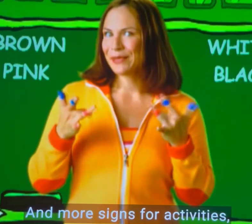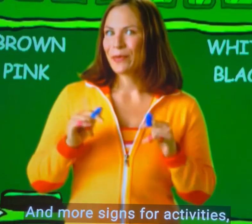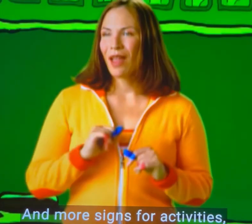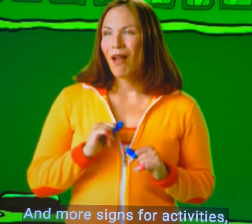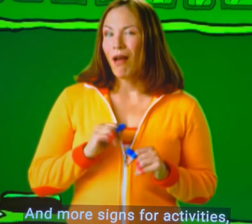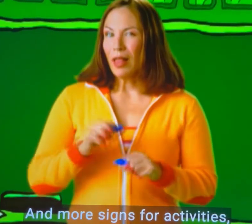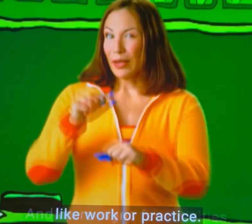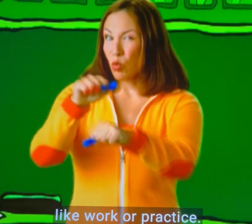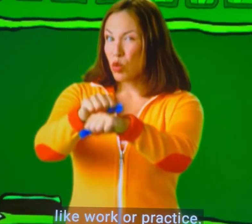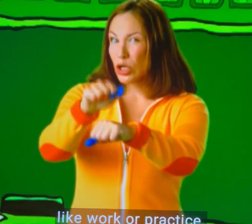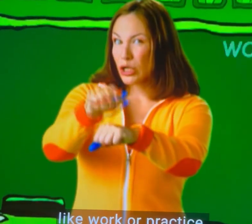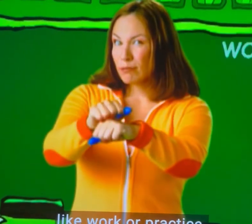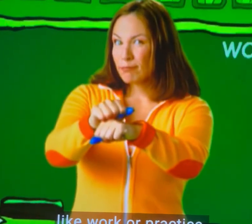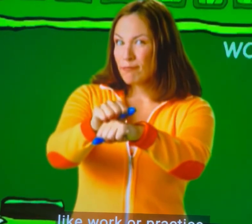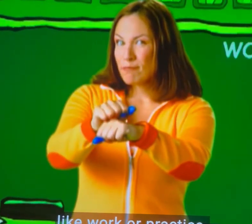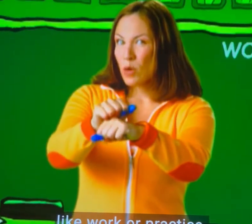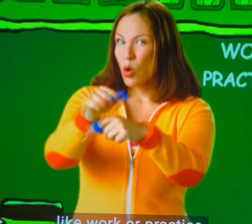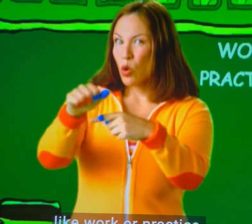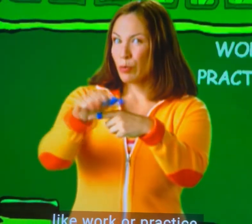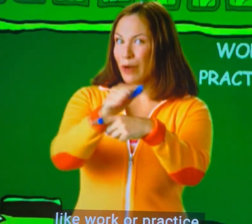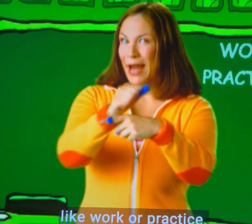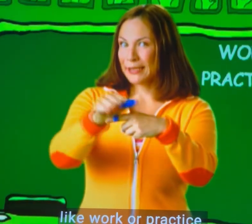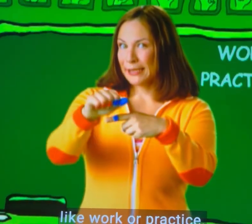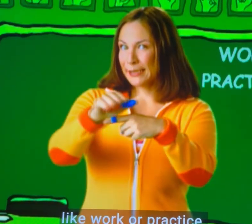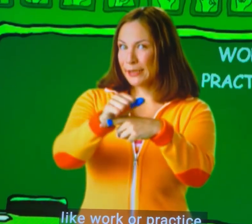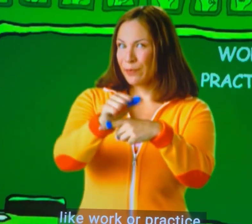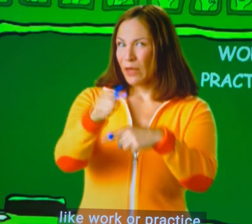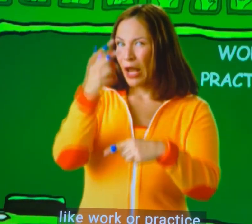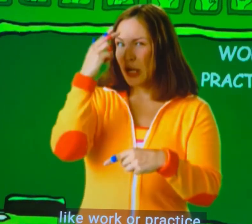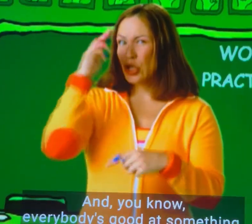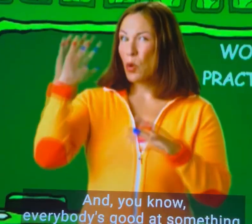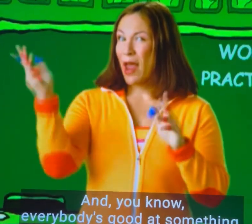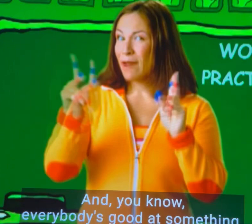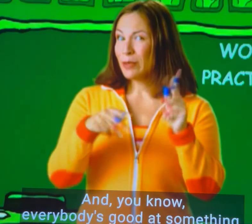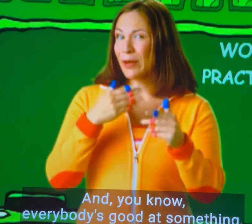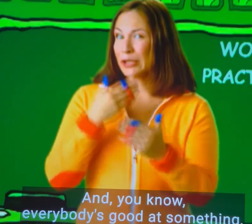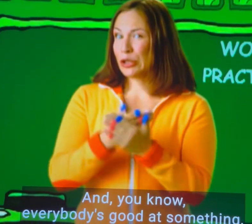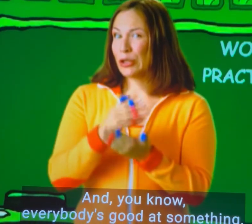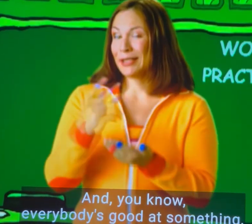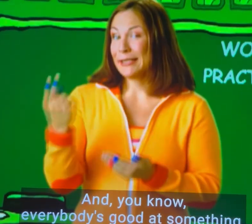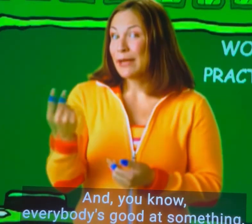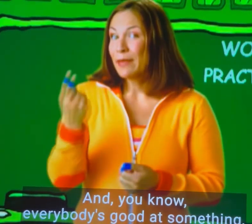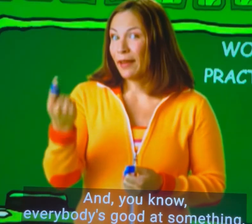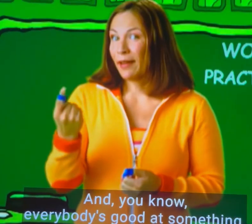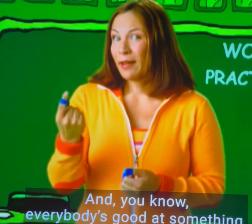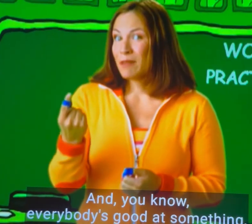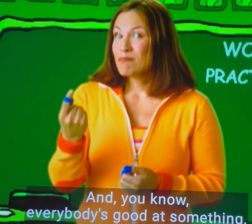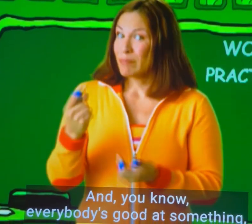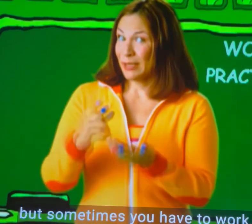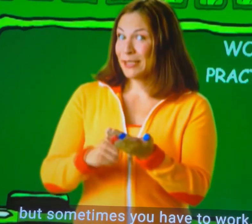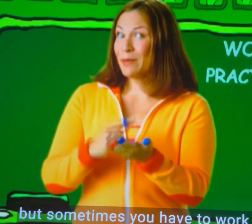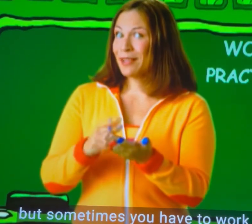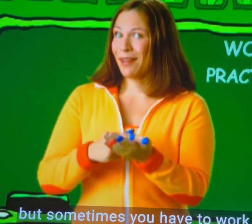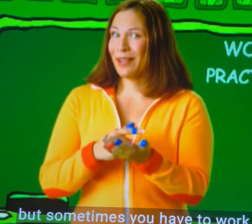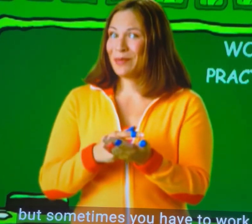like work or practice. And you know everybody's good at something, but sometimes